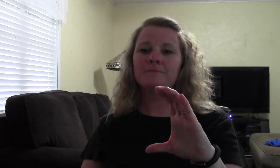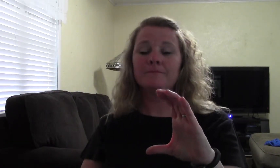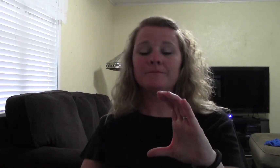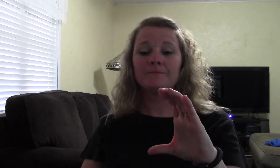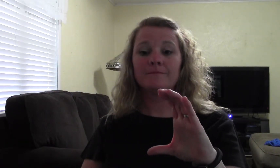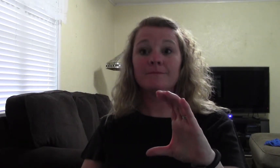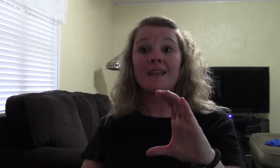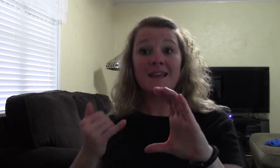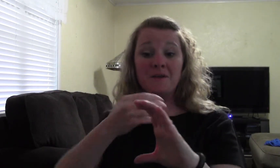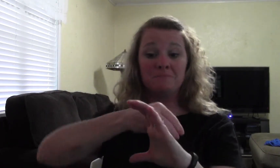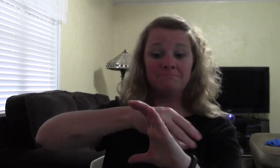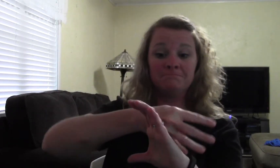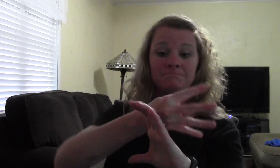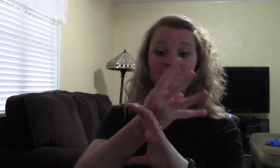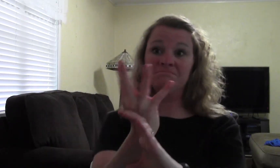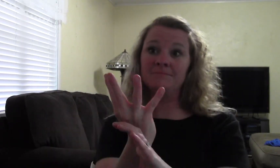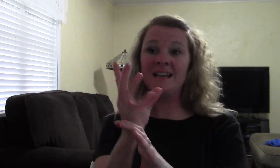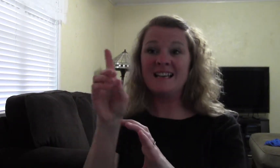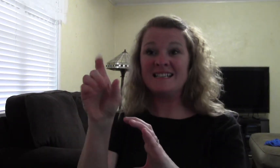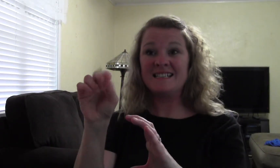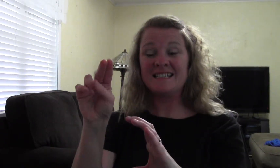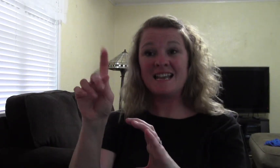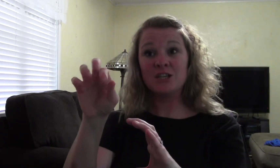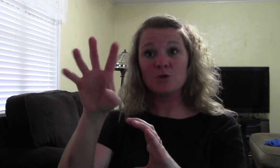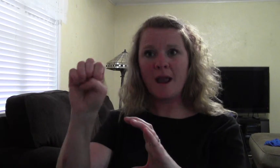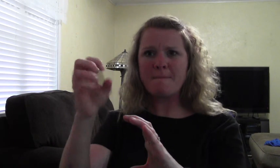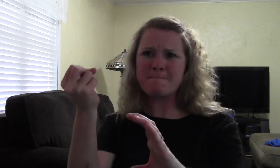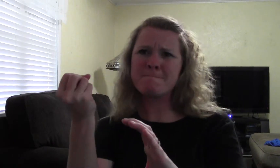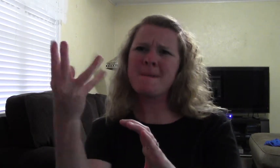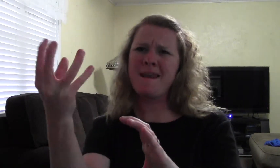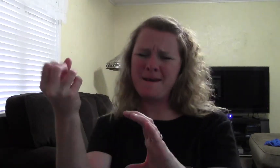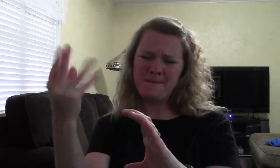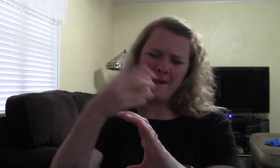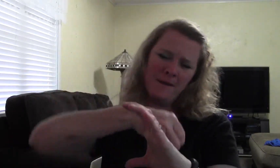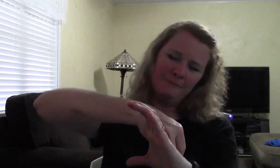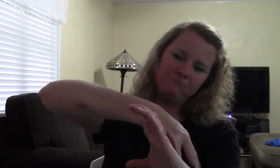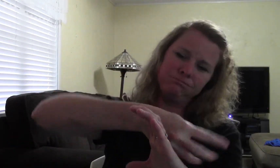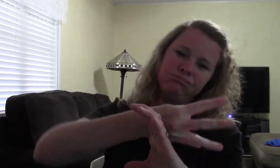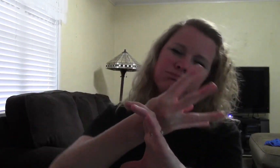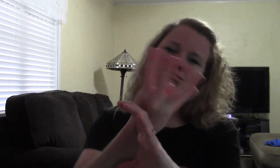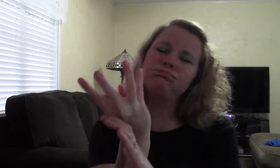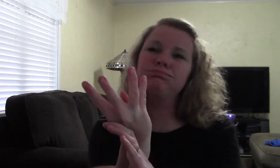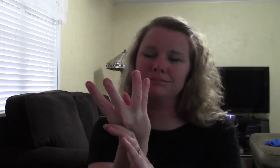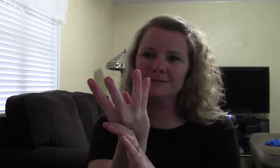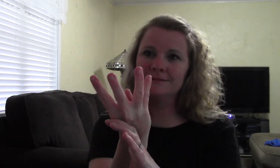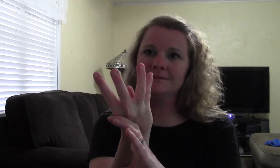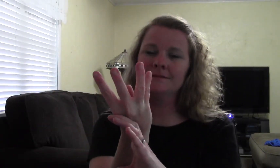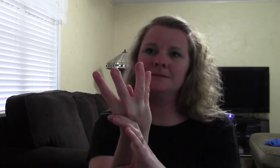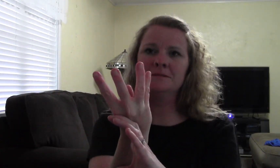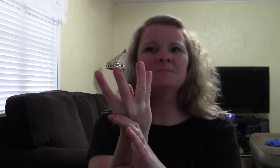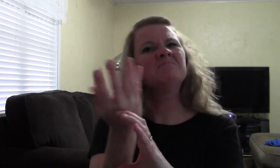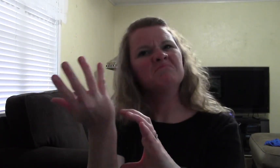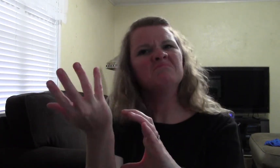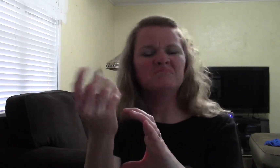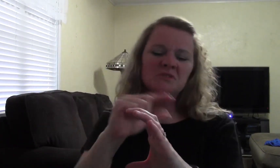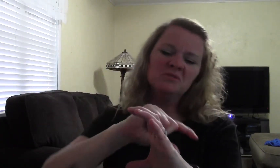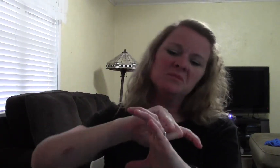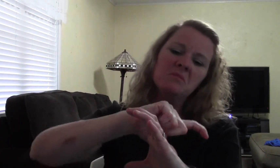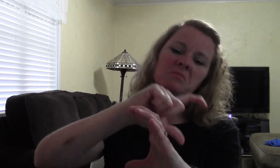Dendrites, take a look at them. There's lots of them. Lots of them. And they're relatively short. Compared